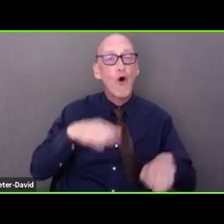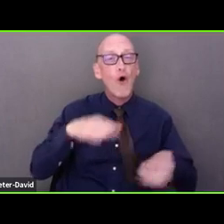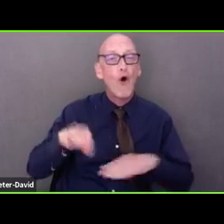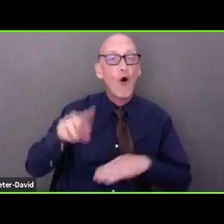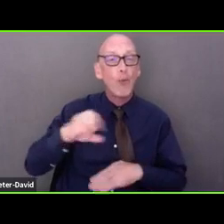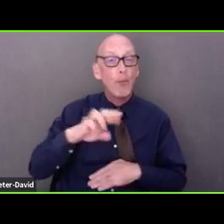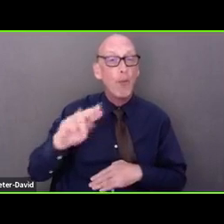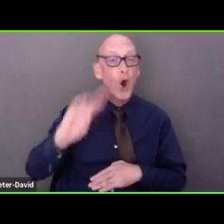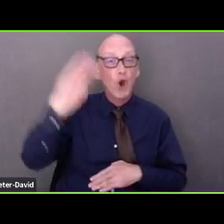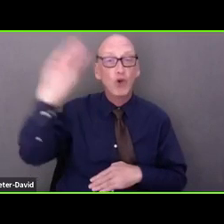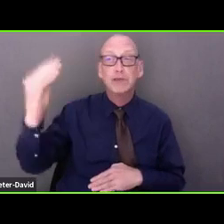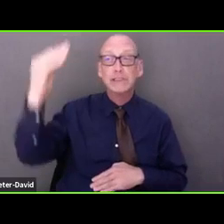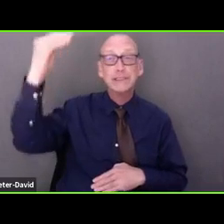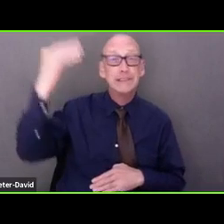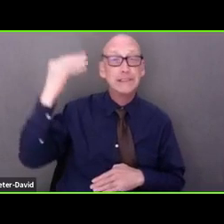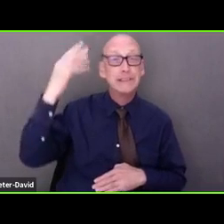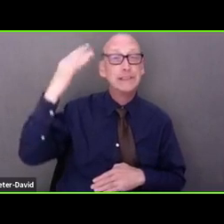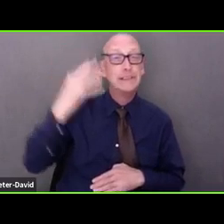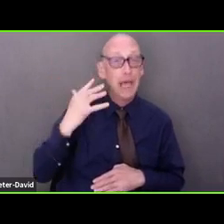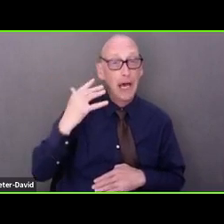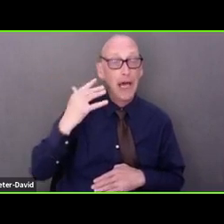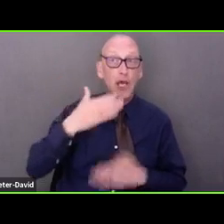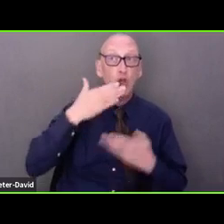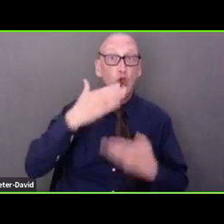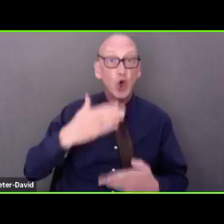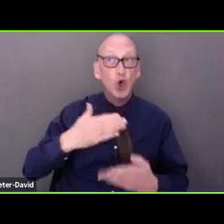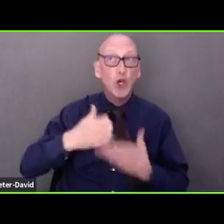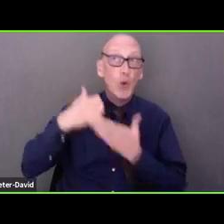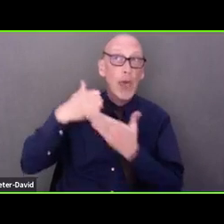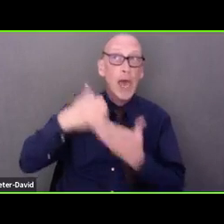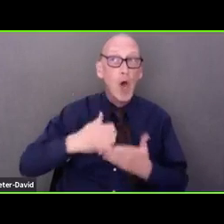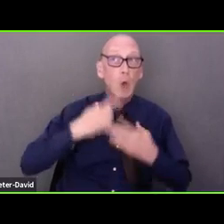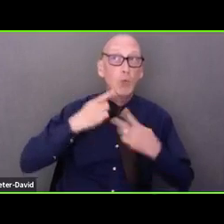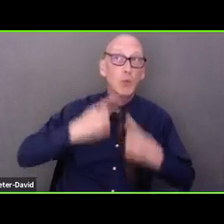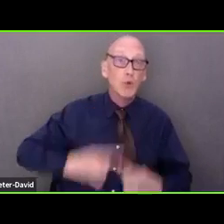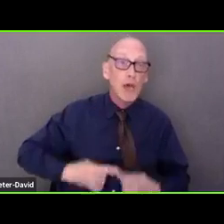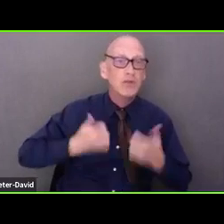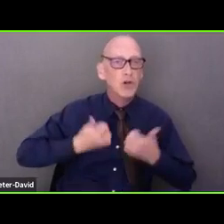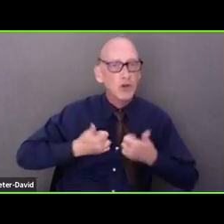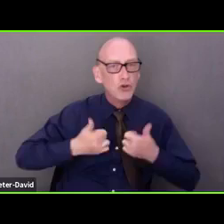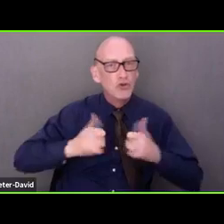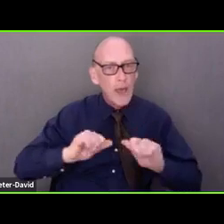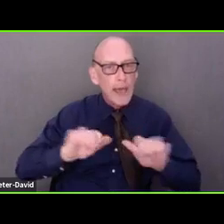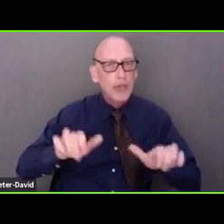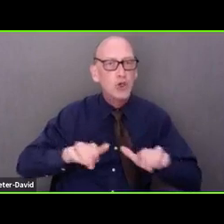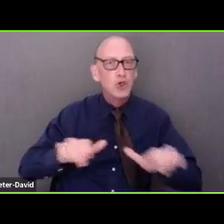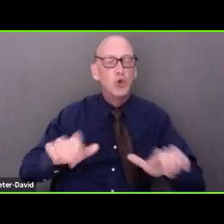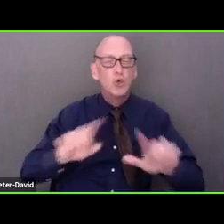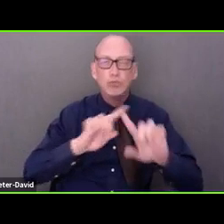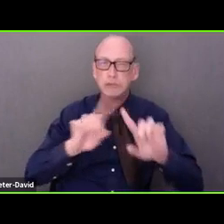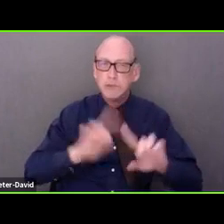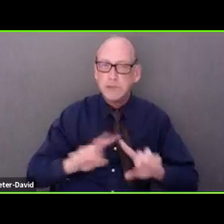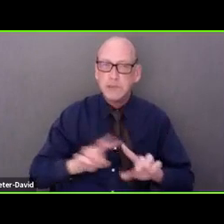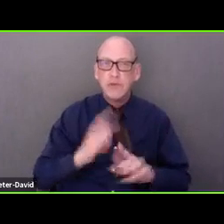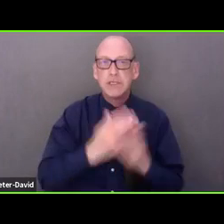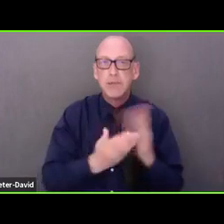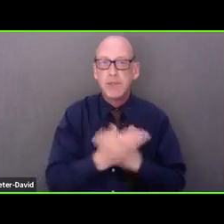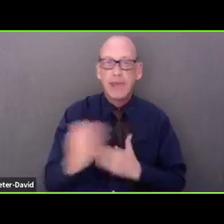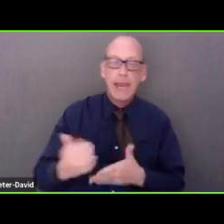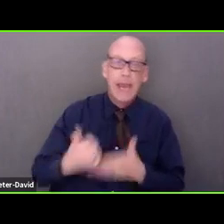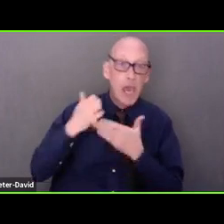great alleviator for depression. To try to get them to do things that are different, some things that are healthier,